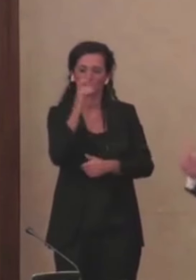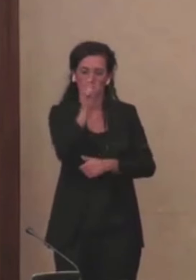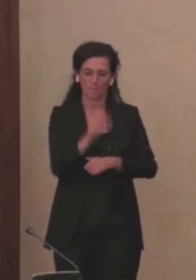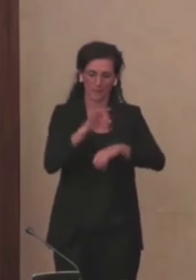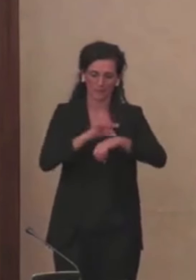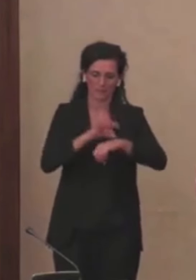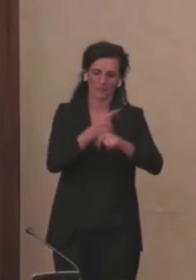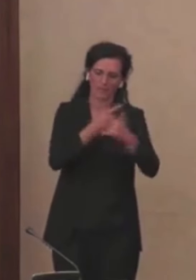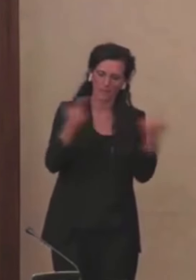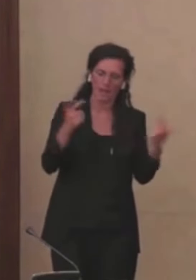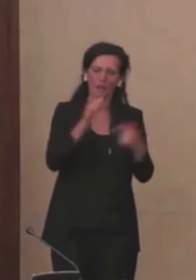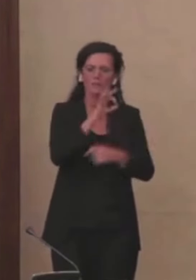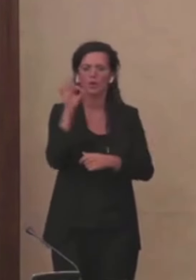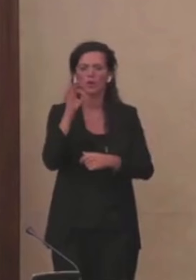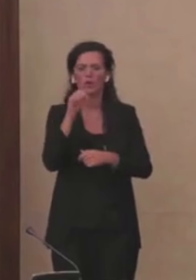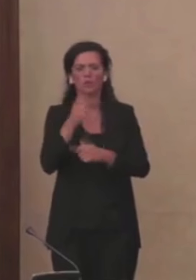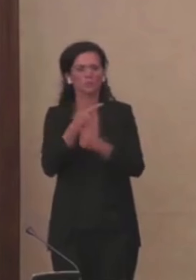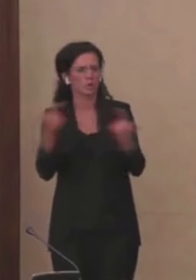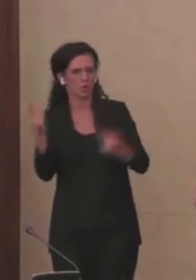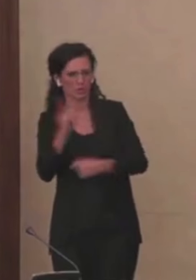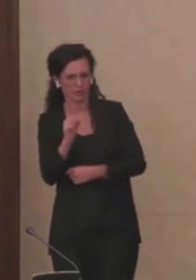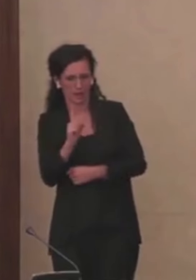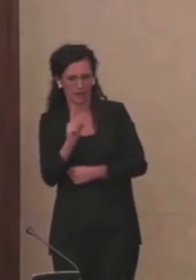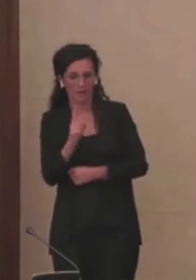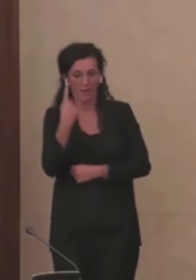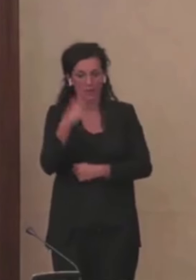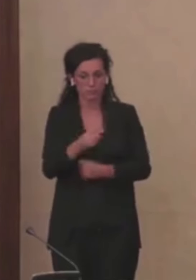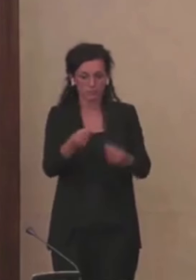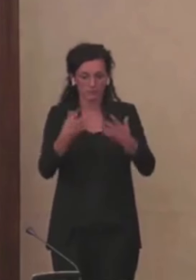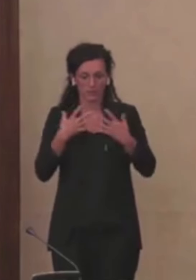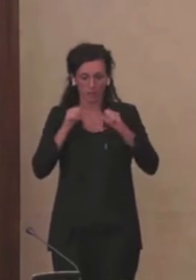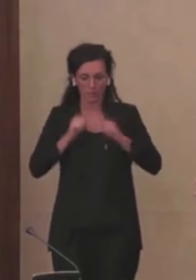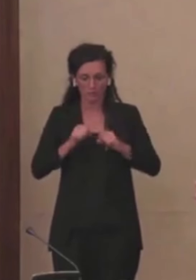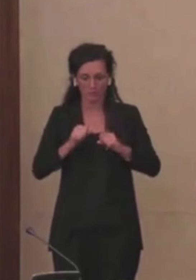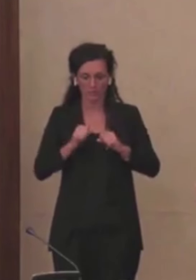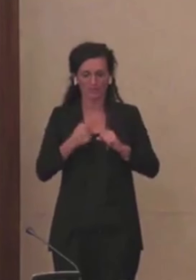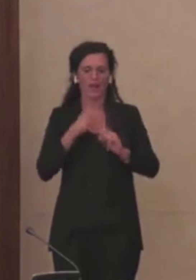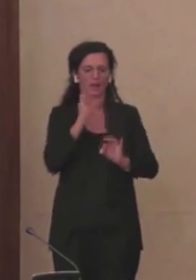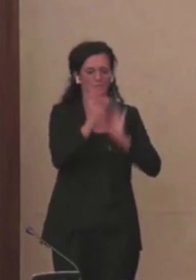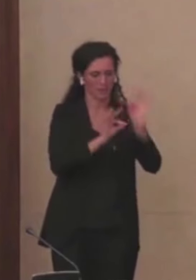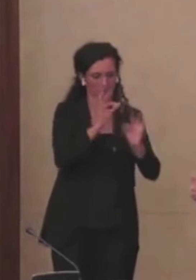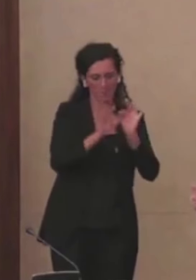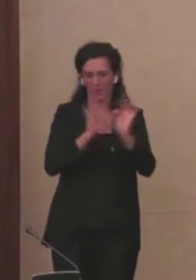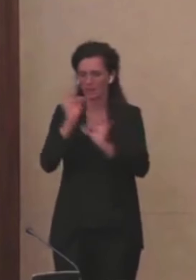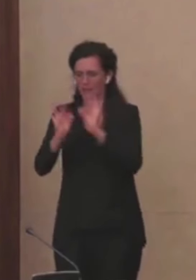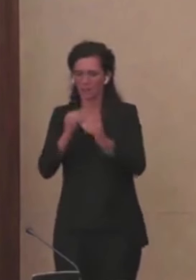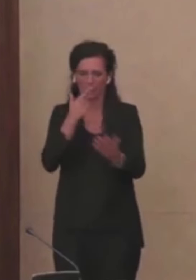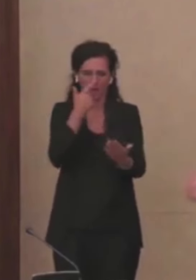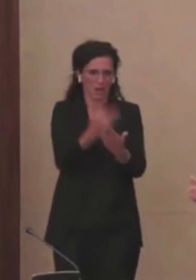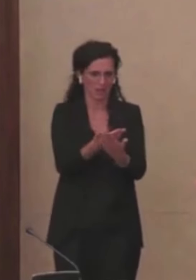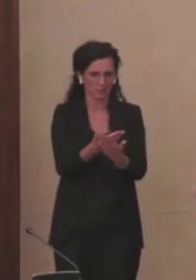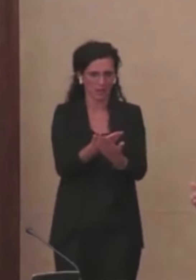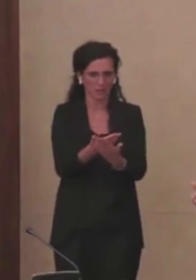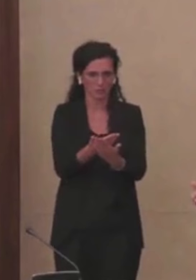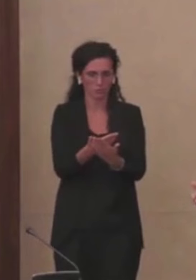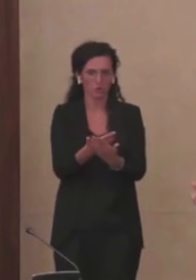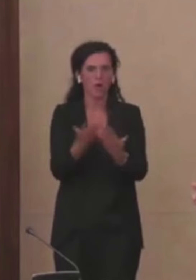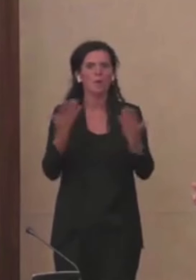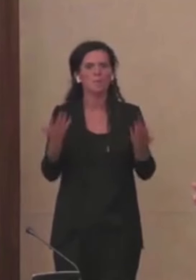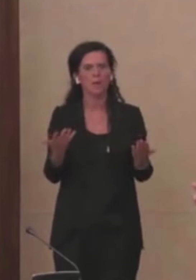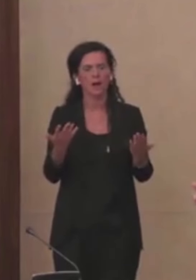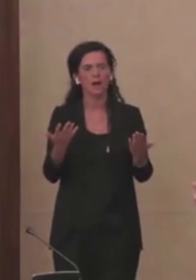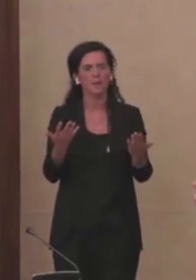but most importantly, from a global perspective, allows us to manage